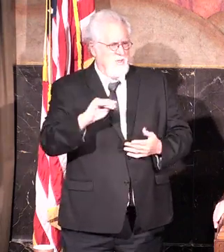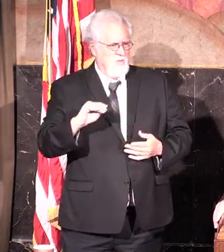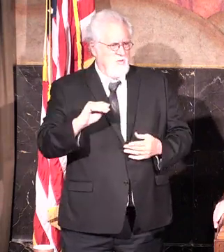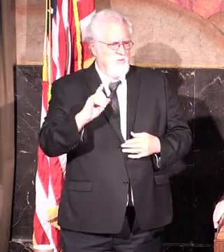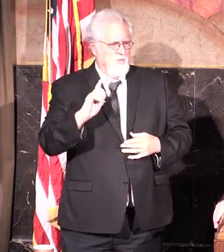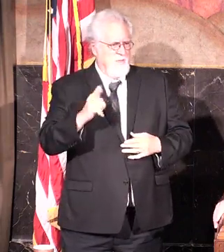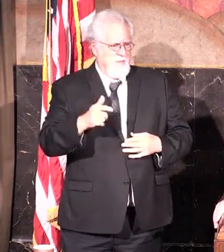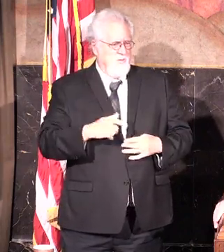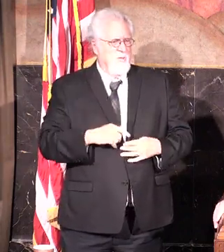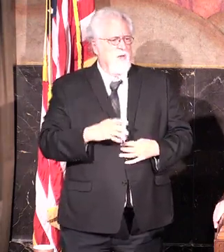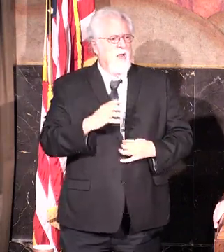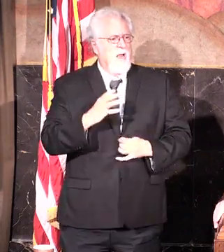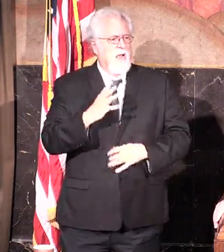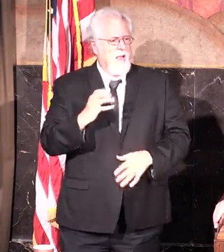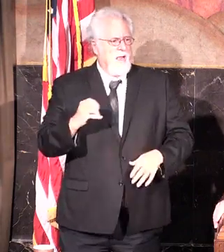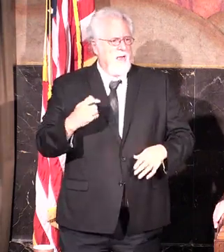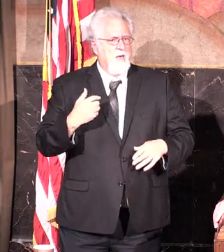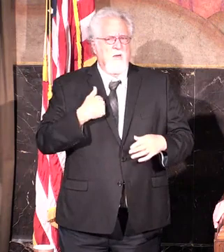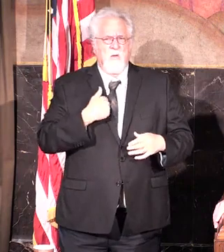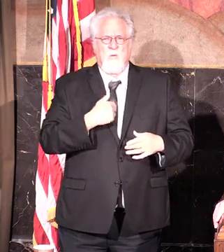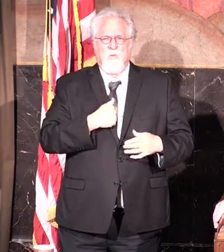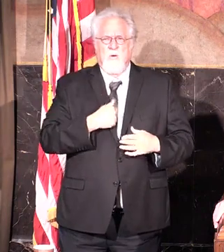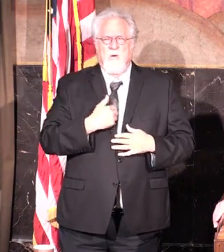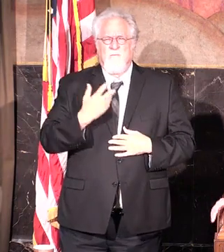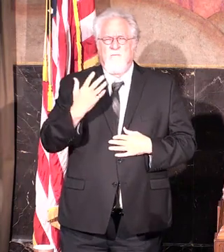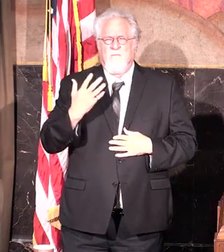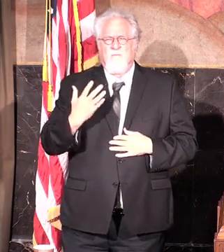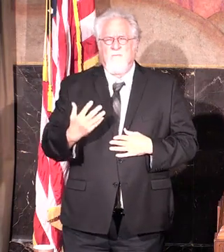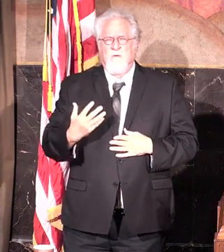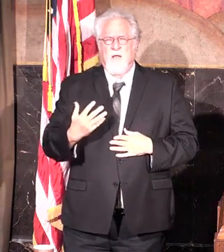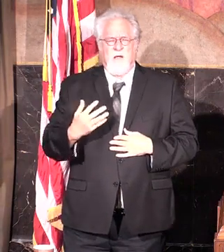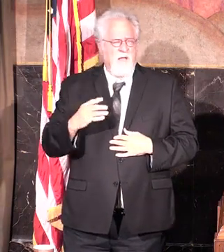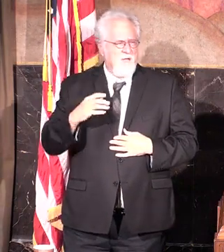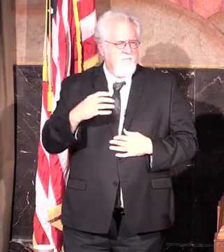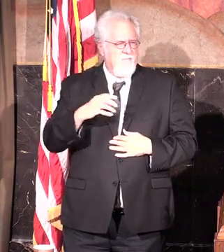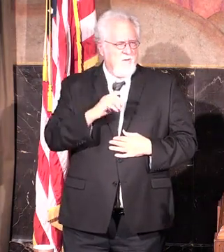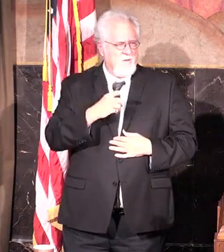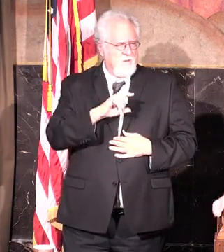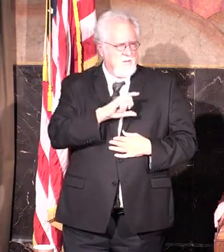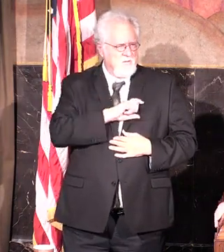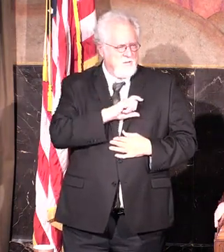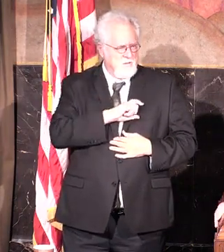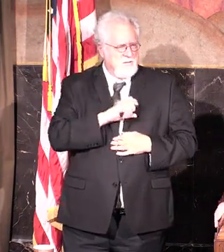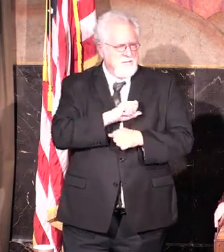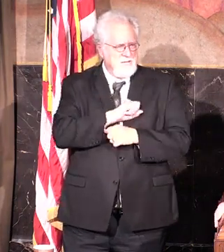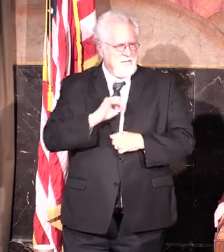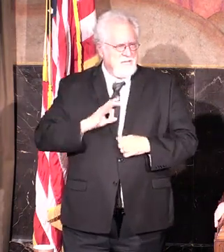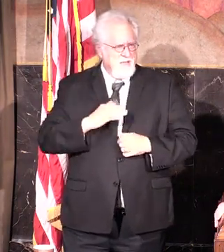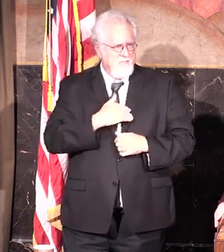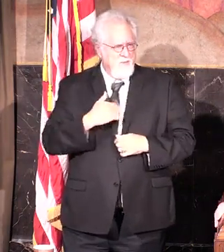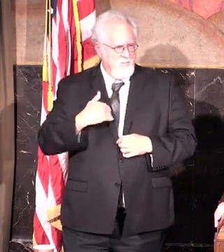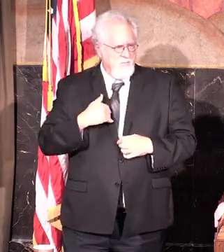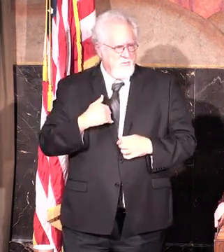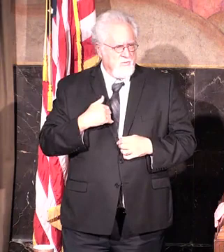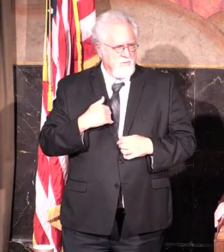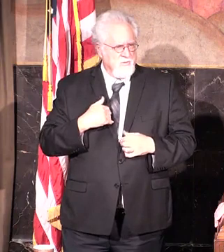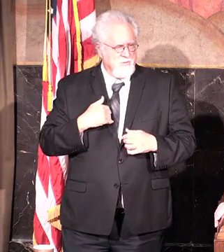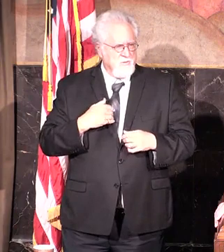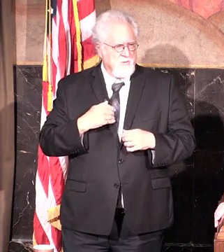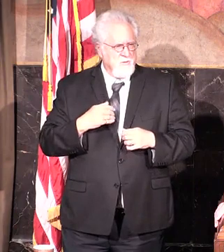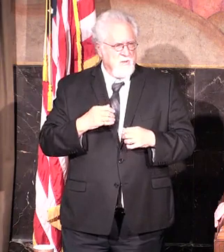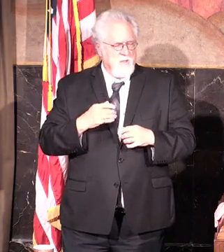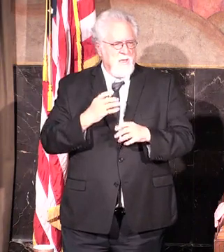you shortly. And we're at 5, I think, correctional officers. So these are staff members of our facilities that have actually